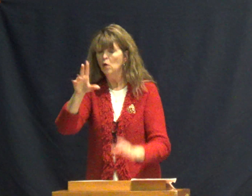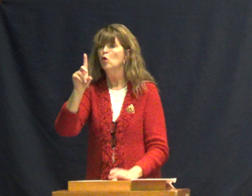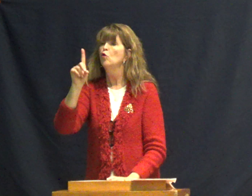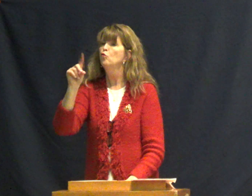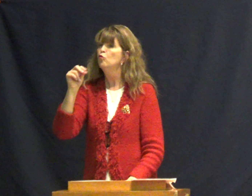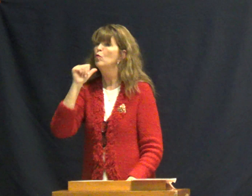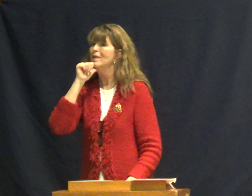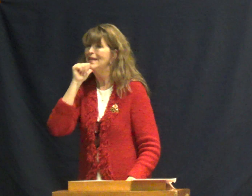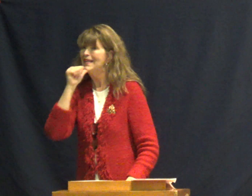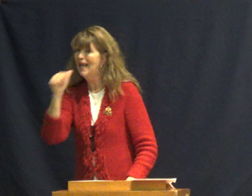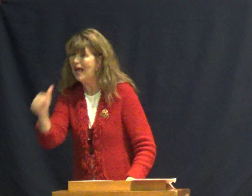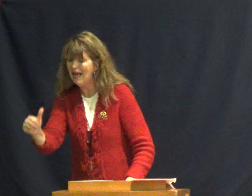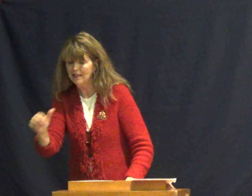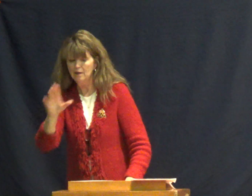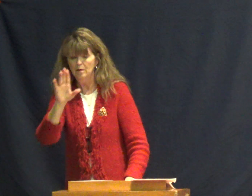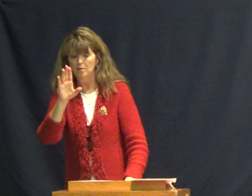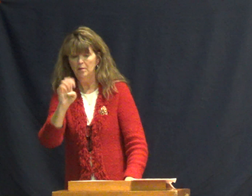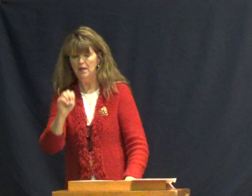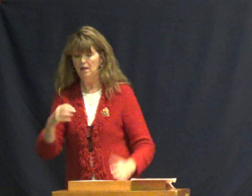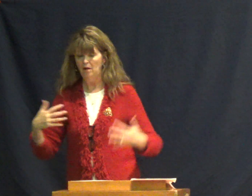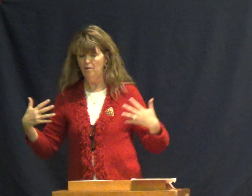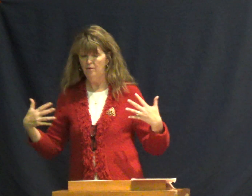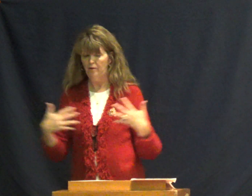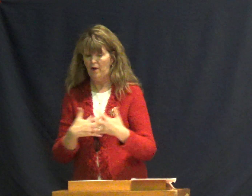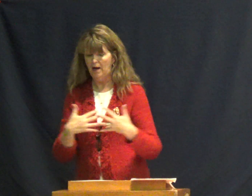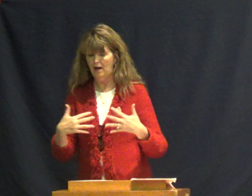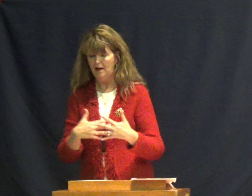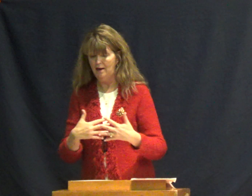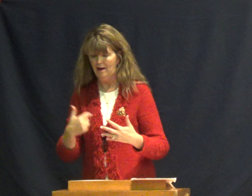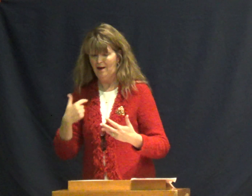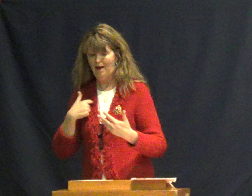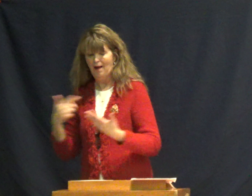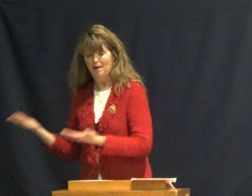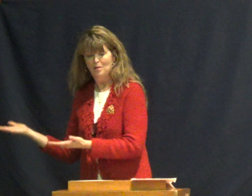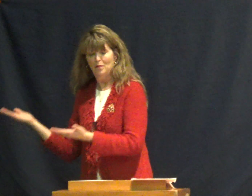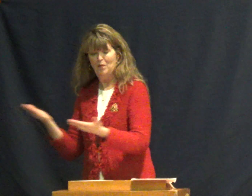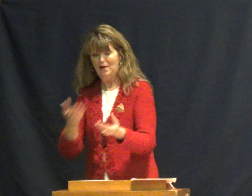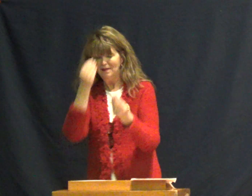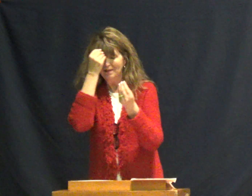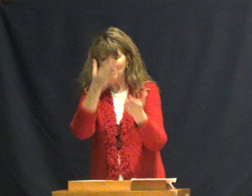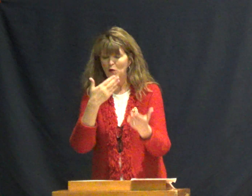terrified. But the angel said to them, 'Do not be afraid.